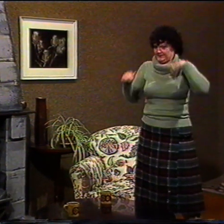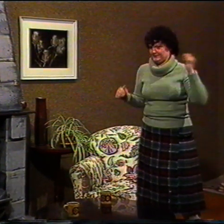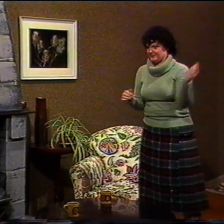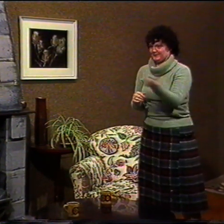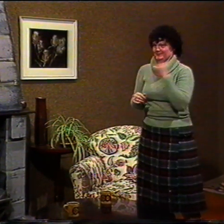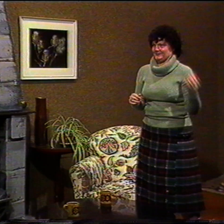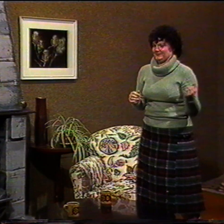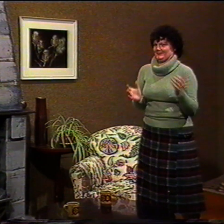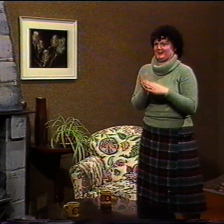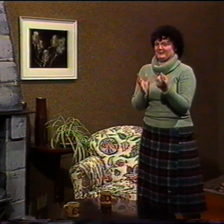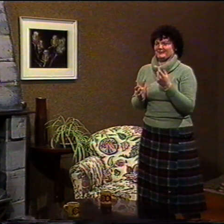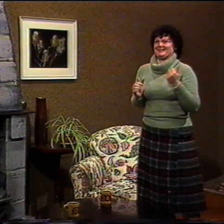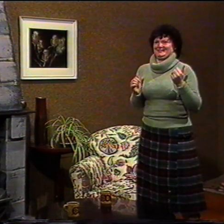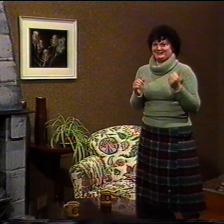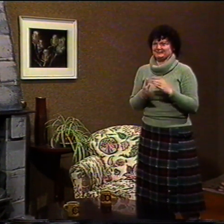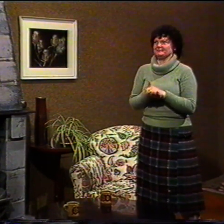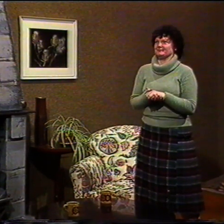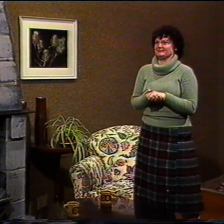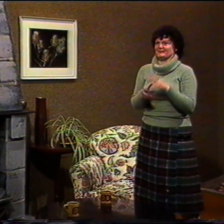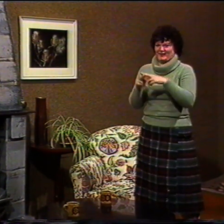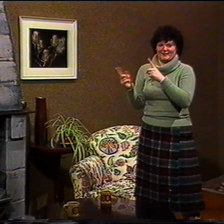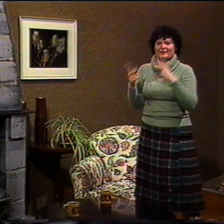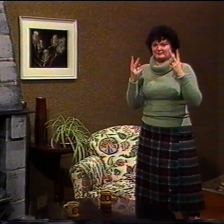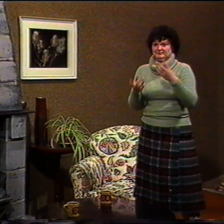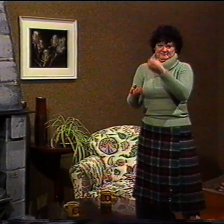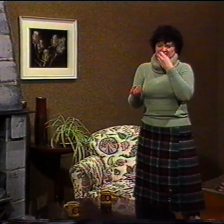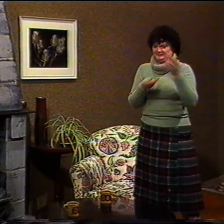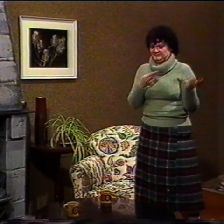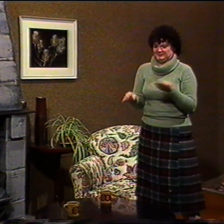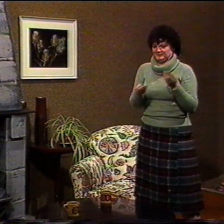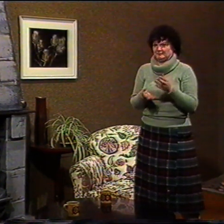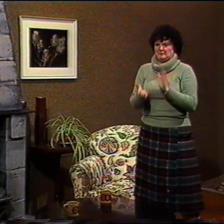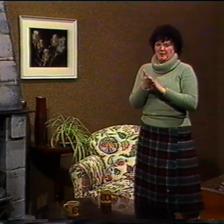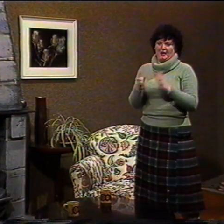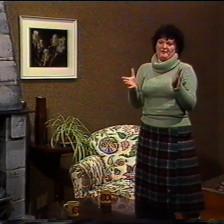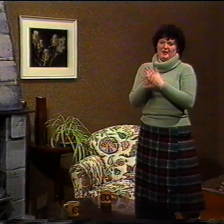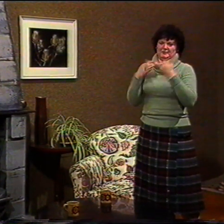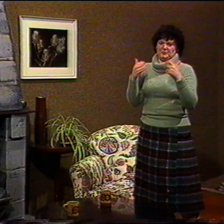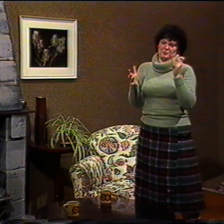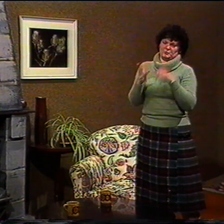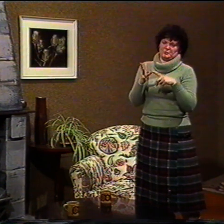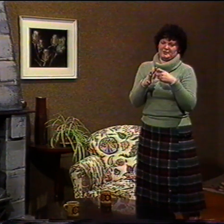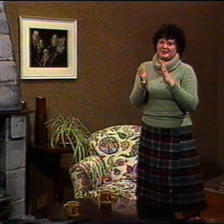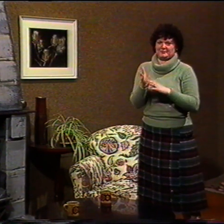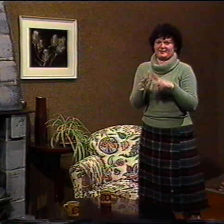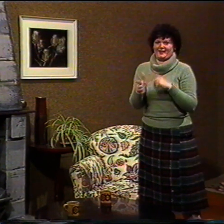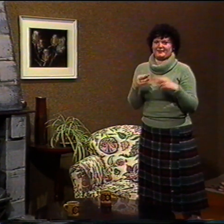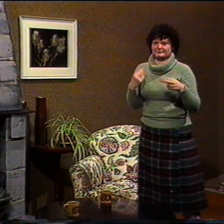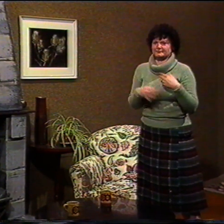lights flashed. I opened the door. Mother came in, and father, and they sat down. I served the meal. Mother said, "That's the first time I've had a cooked